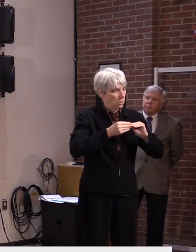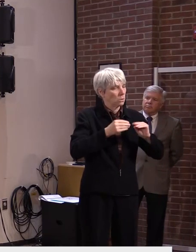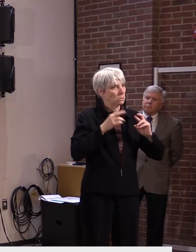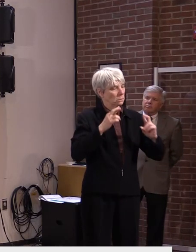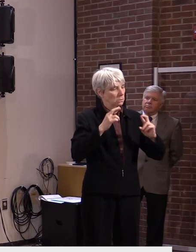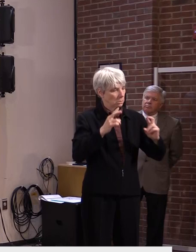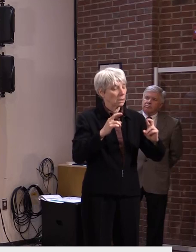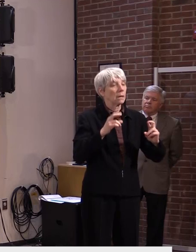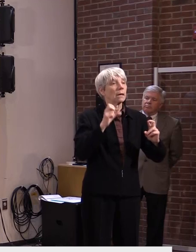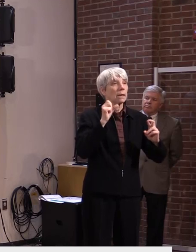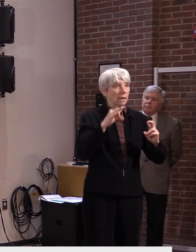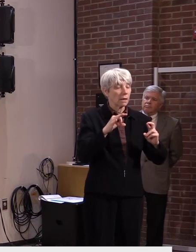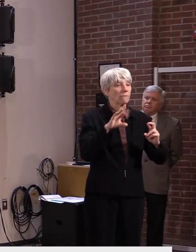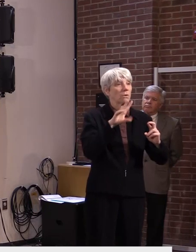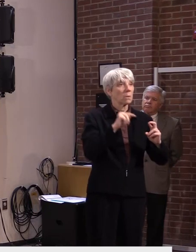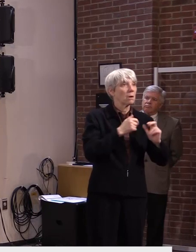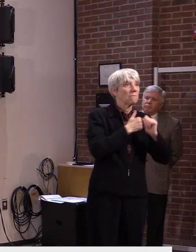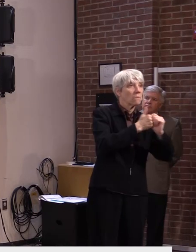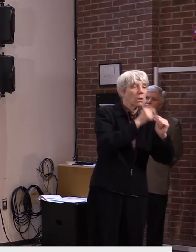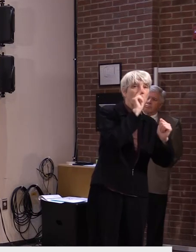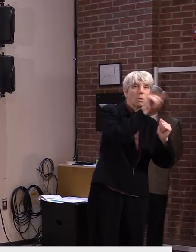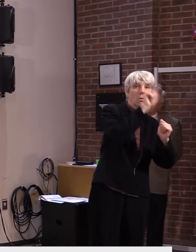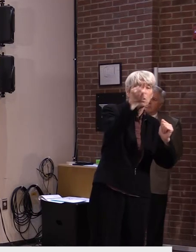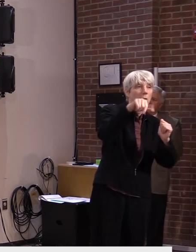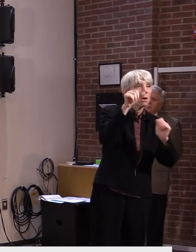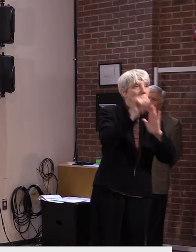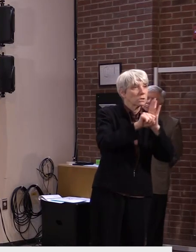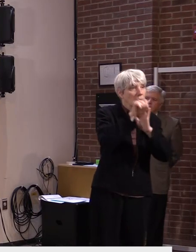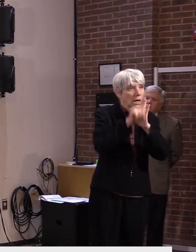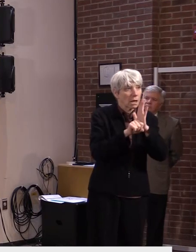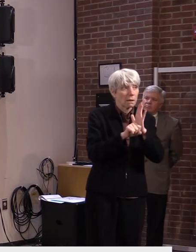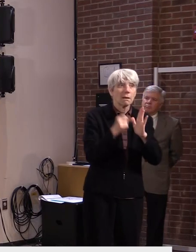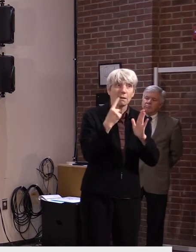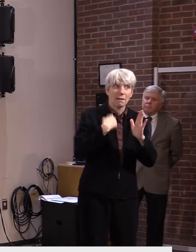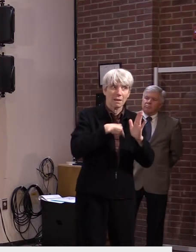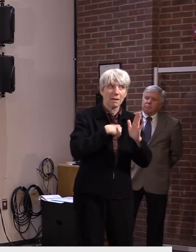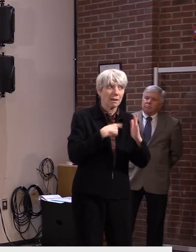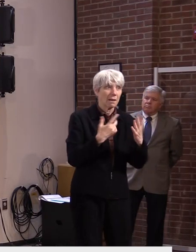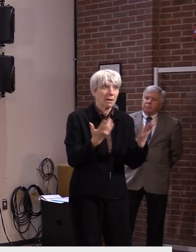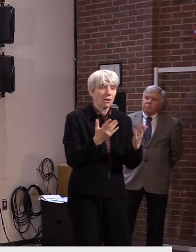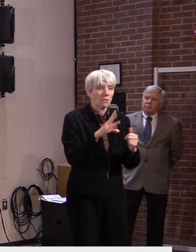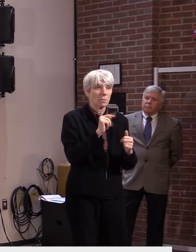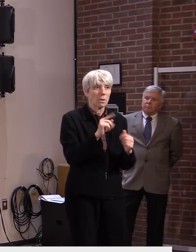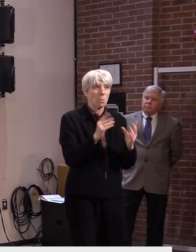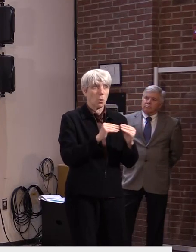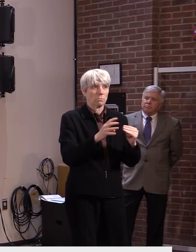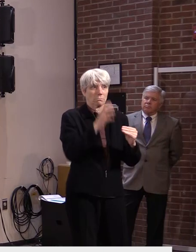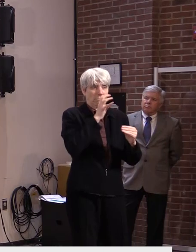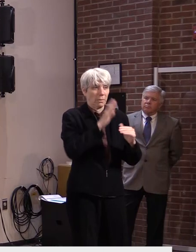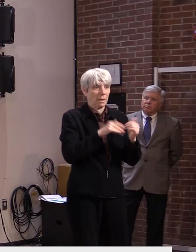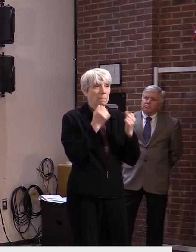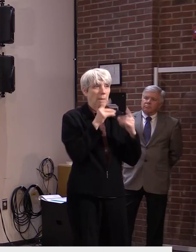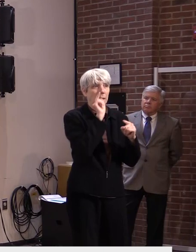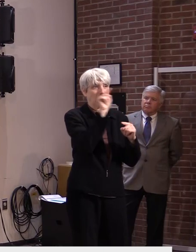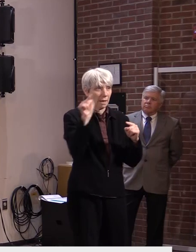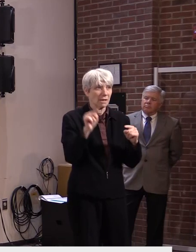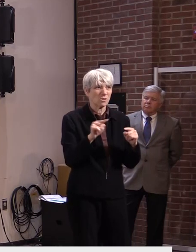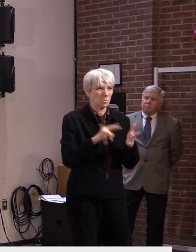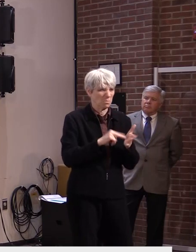direction as other states that don't have the mitigation measures we have here in Vermont and in the